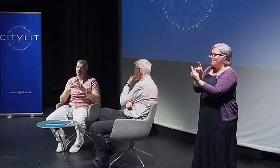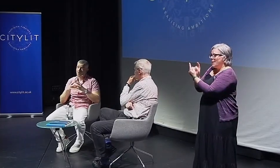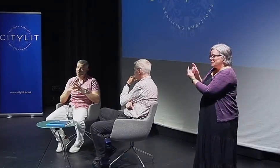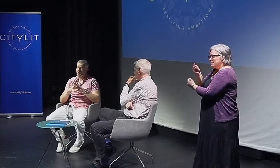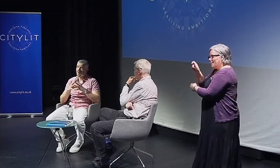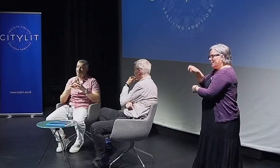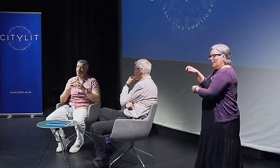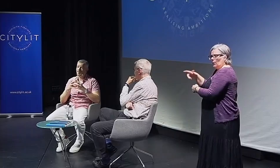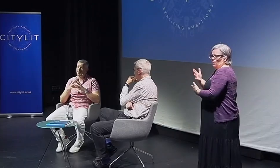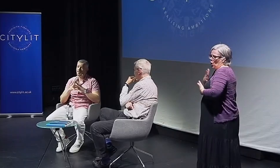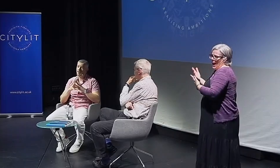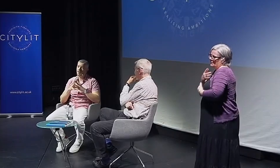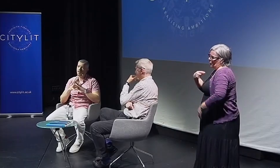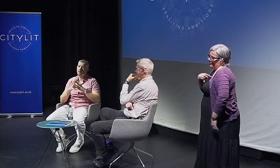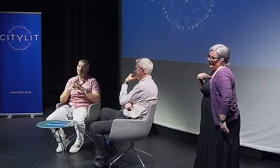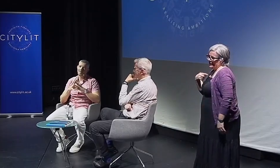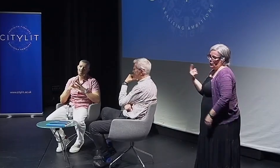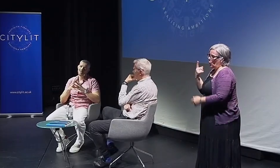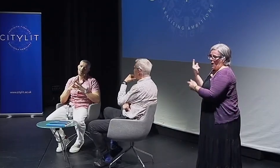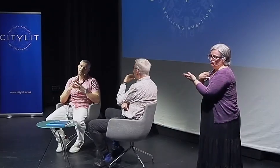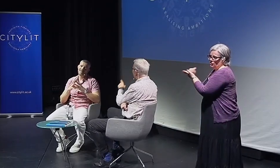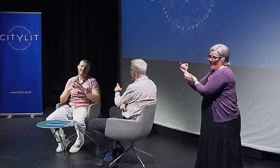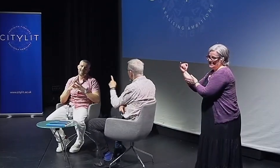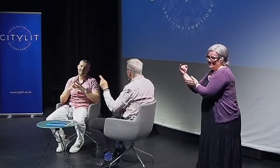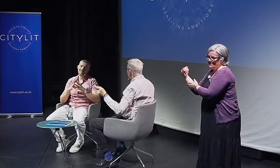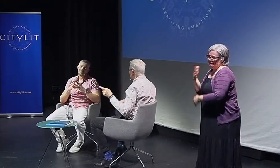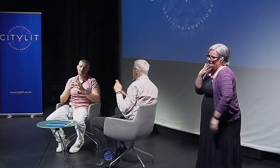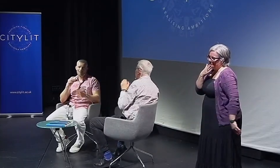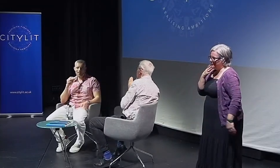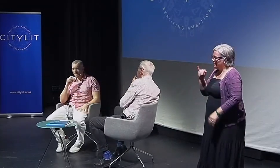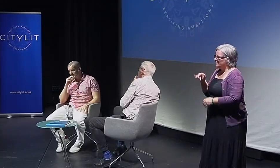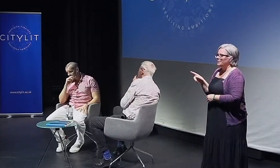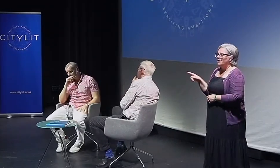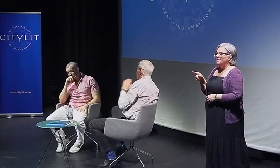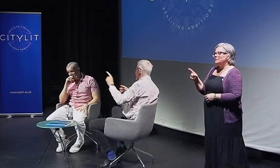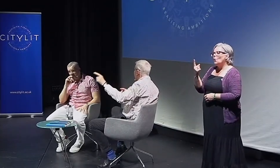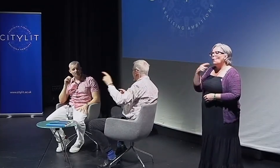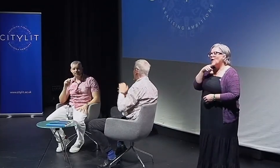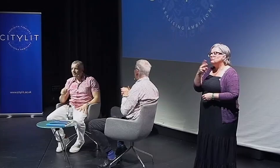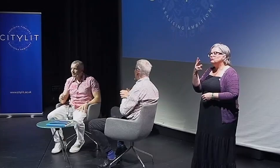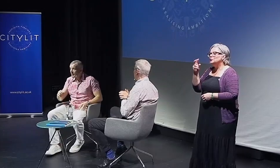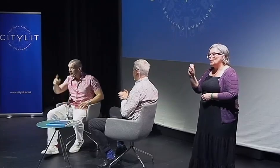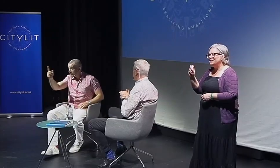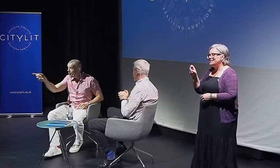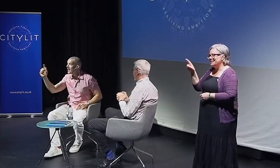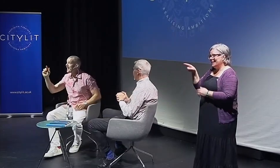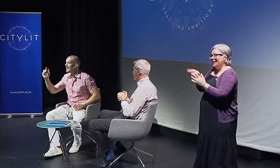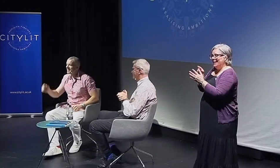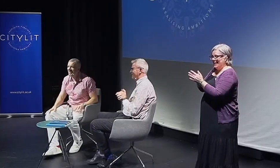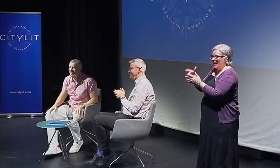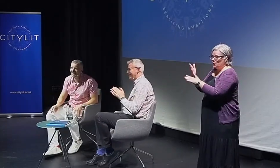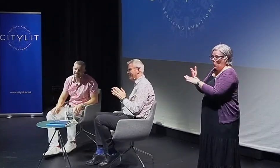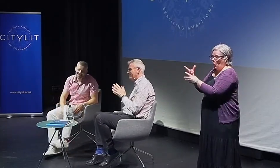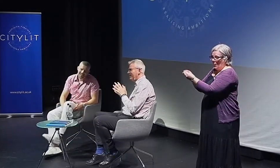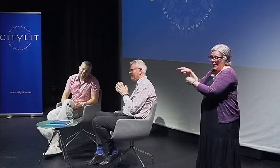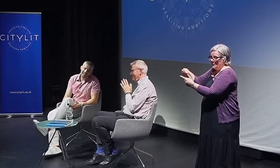they were very unhappy with me. Yeah, just think about the 120 who didn't get picked. Ian has to work with them They're every all day. here.